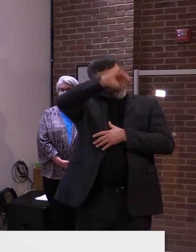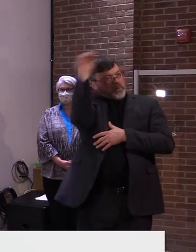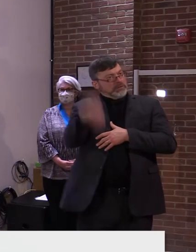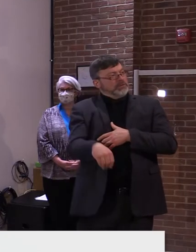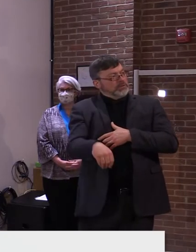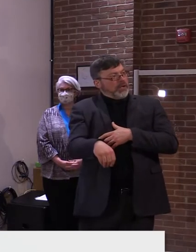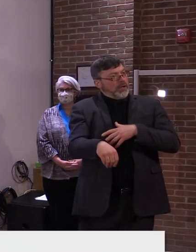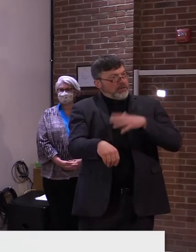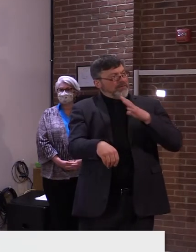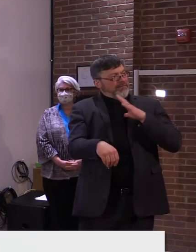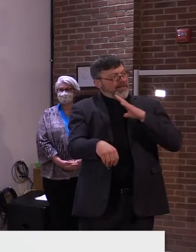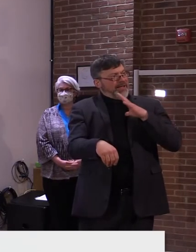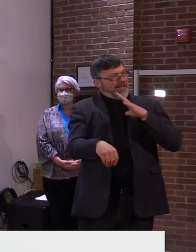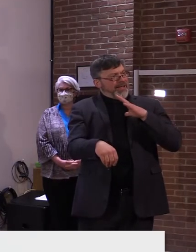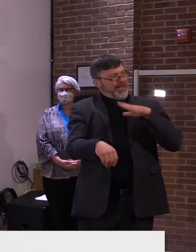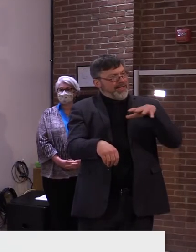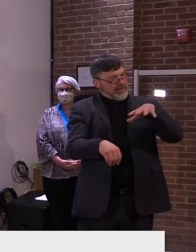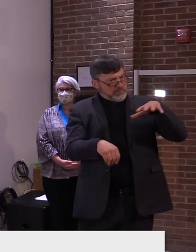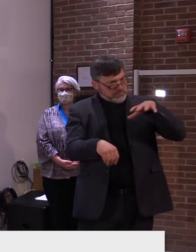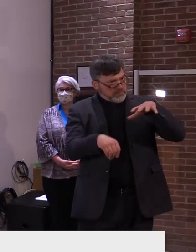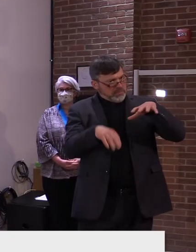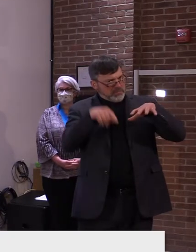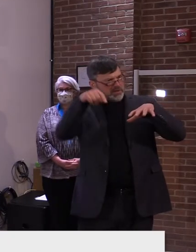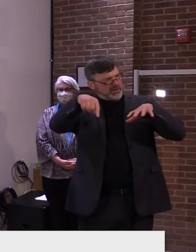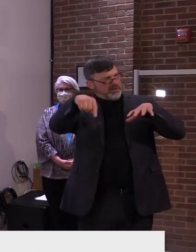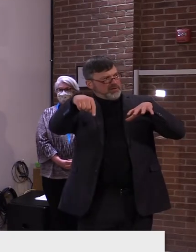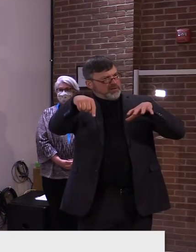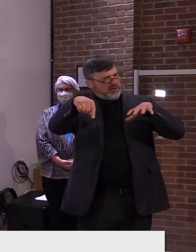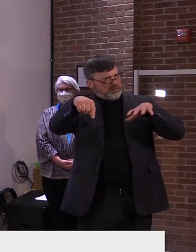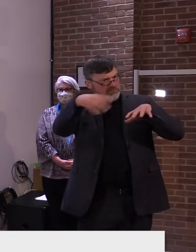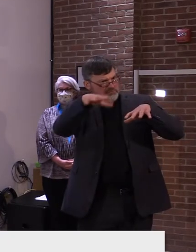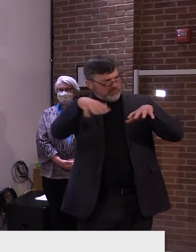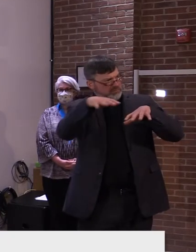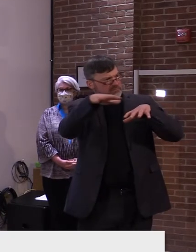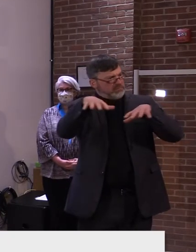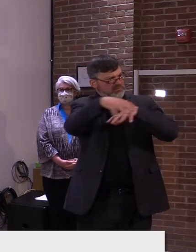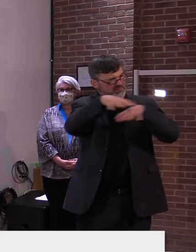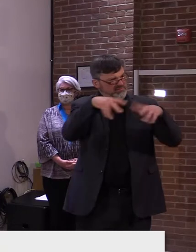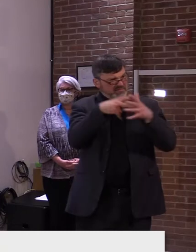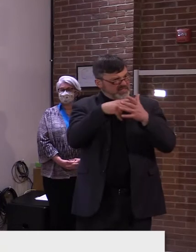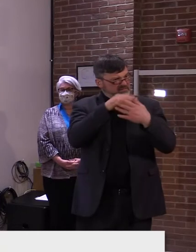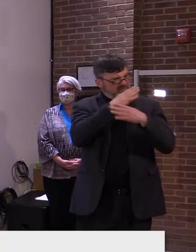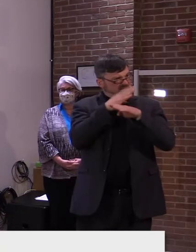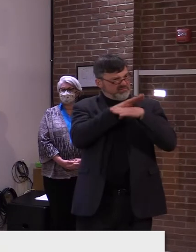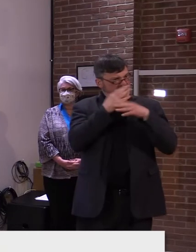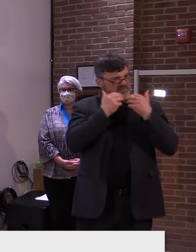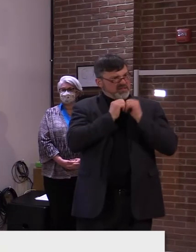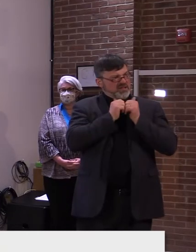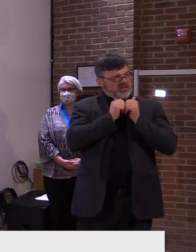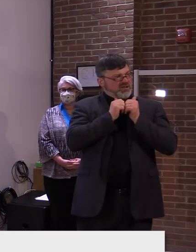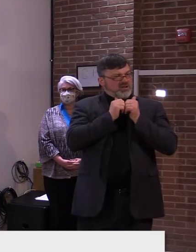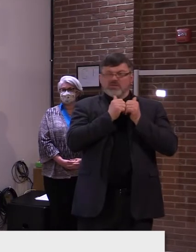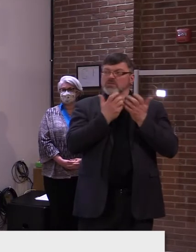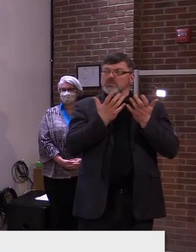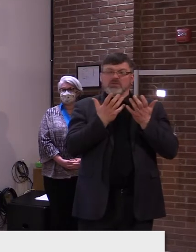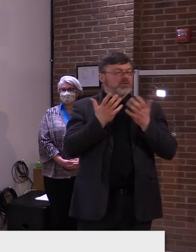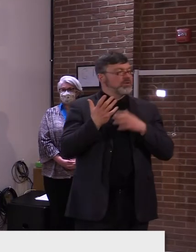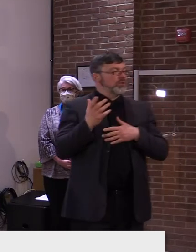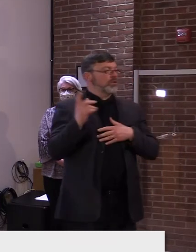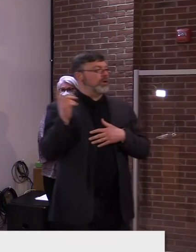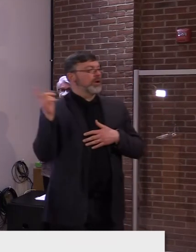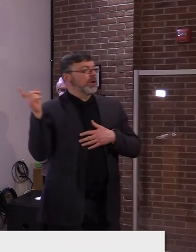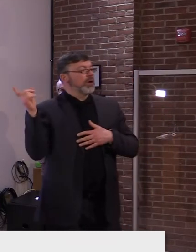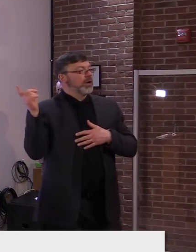health in our state, and much more, I equate that with economic and other recovery in our state as well. It all